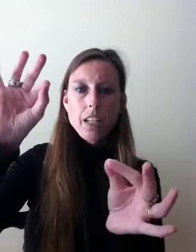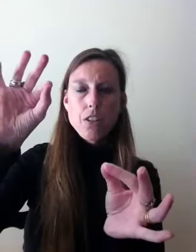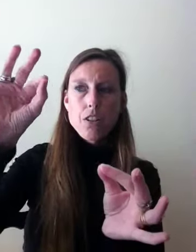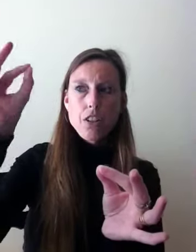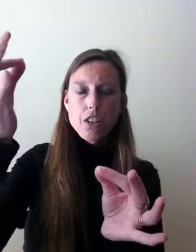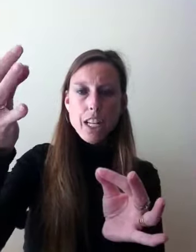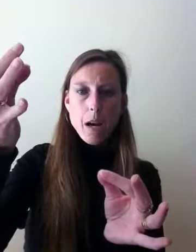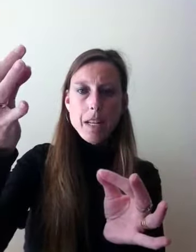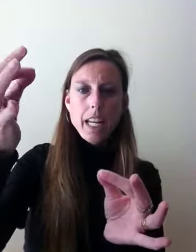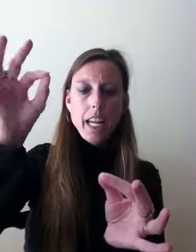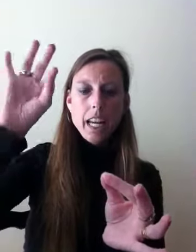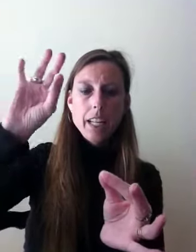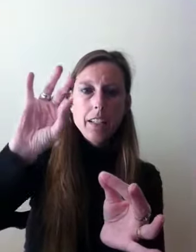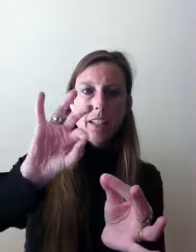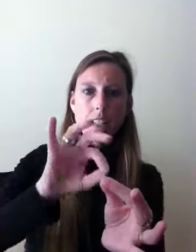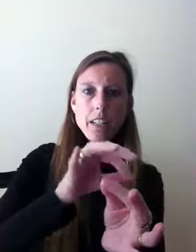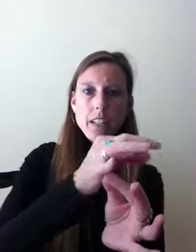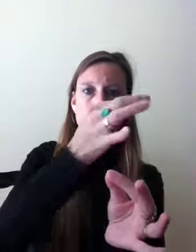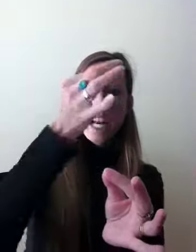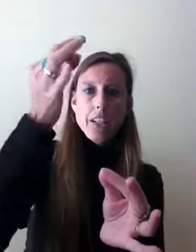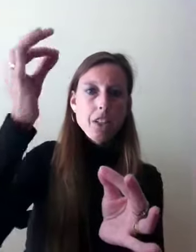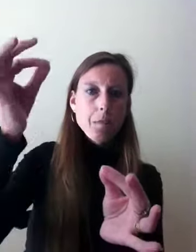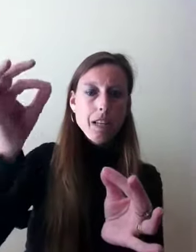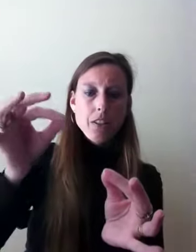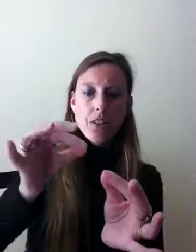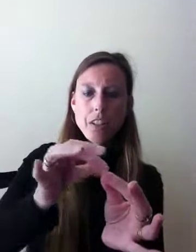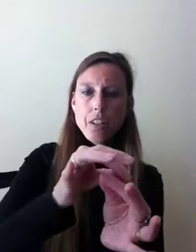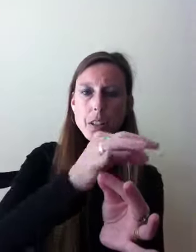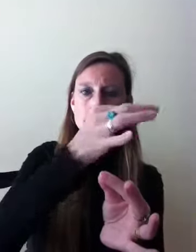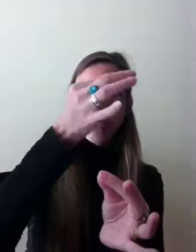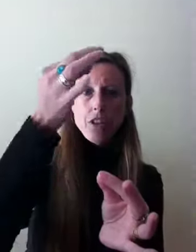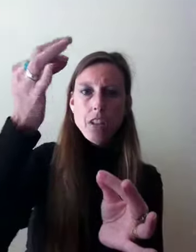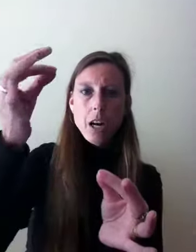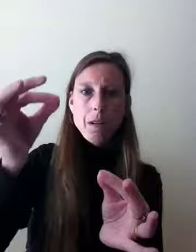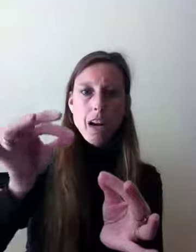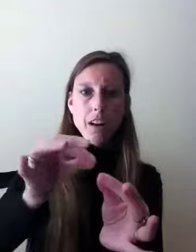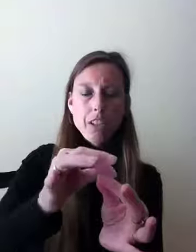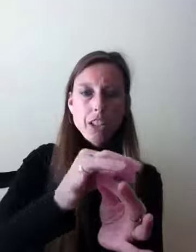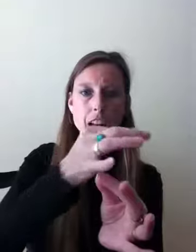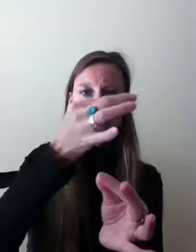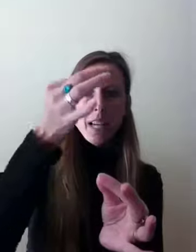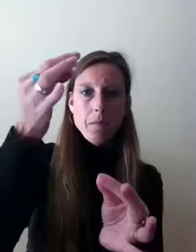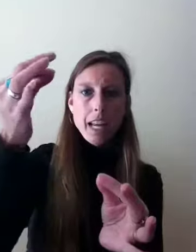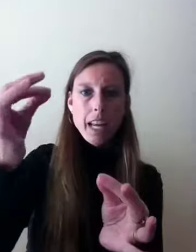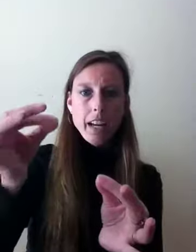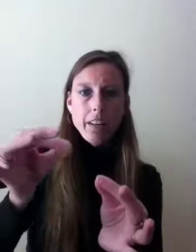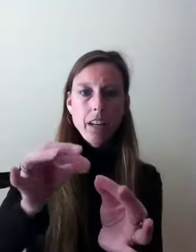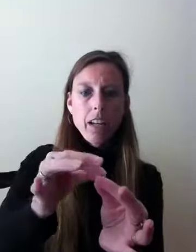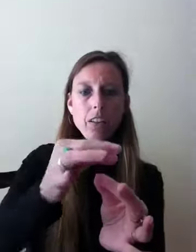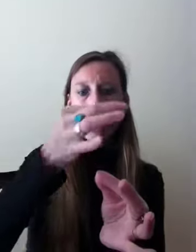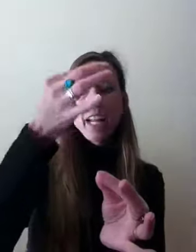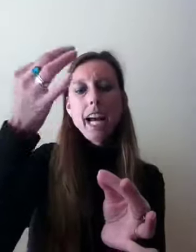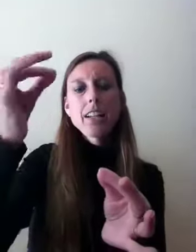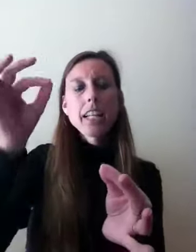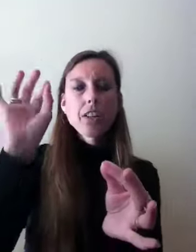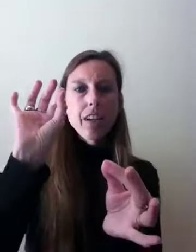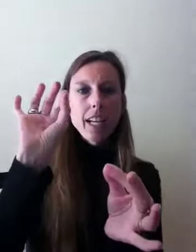it's your dominant hand just makes a circular motion coming off of your non-dominant hand. Okay, kind of like you've got a